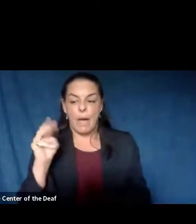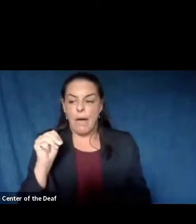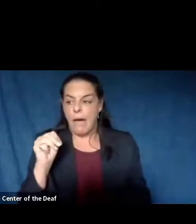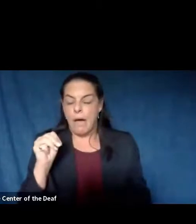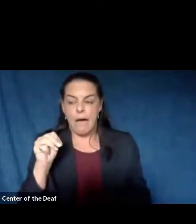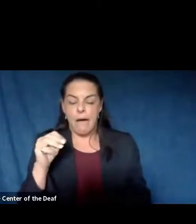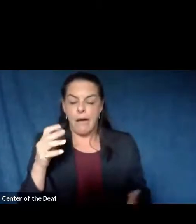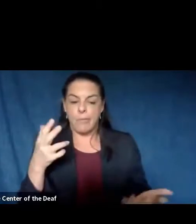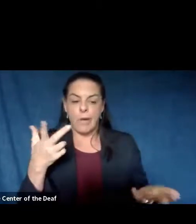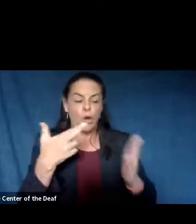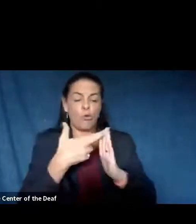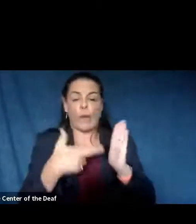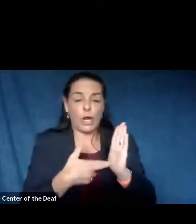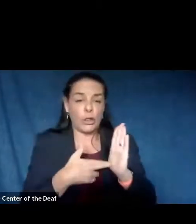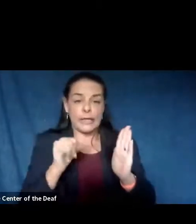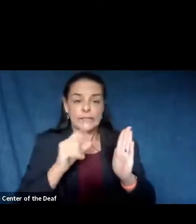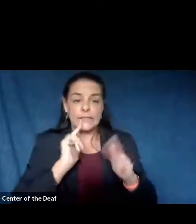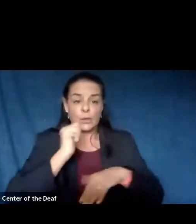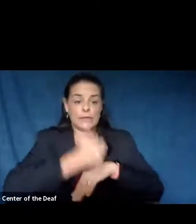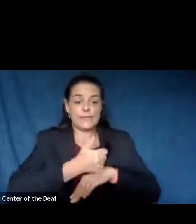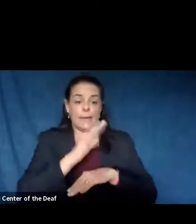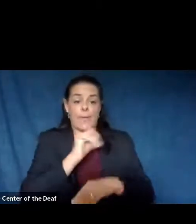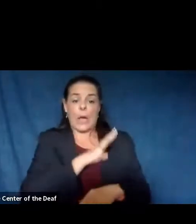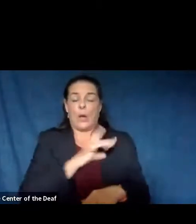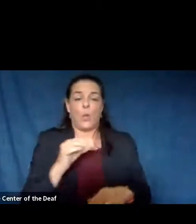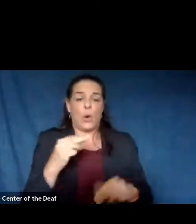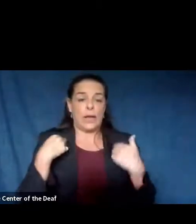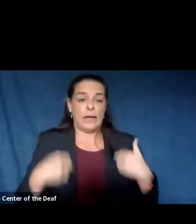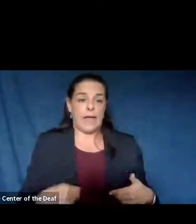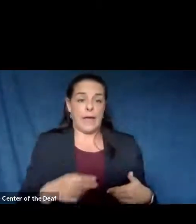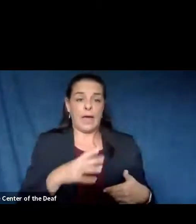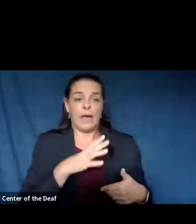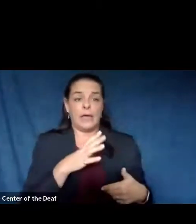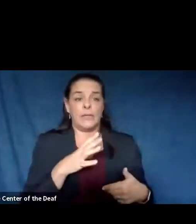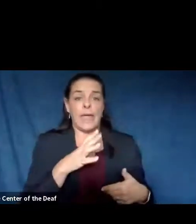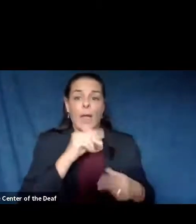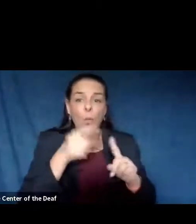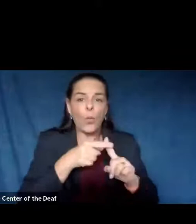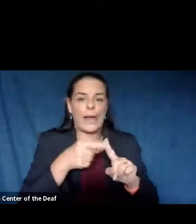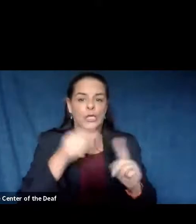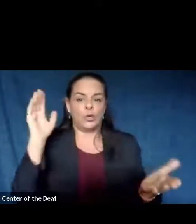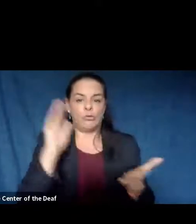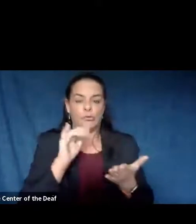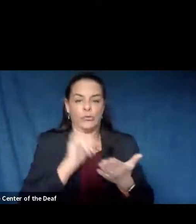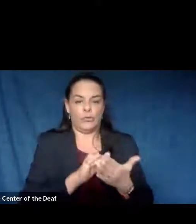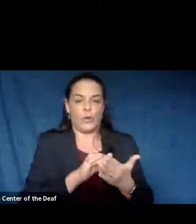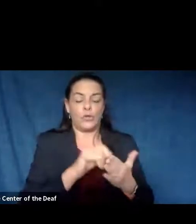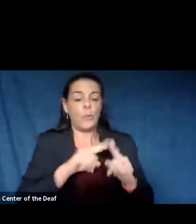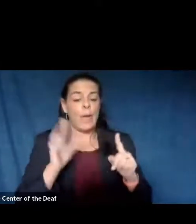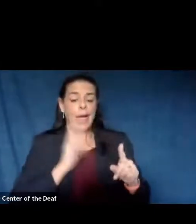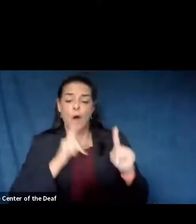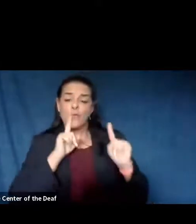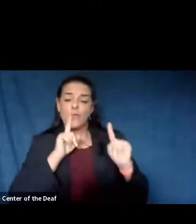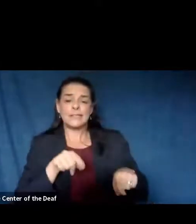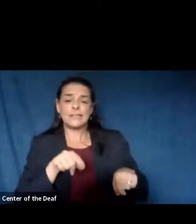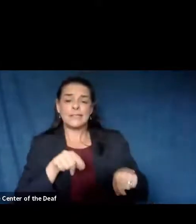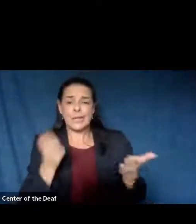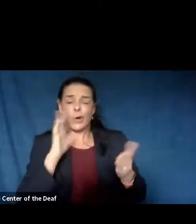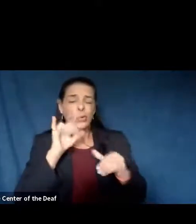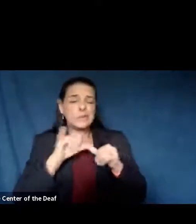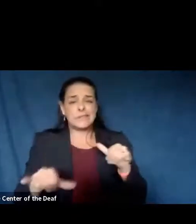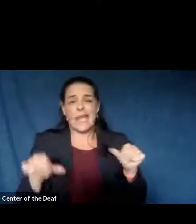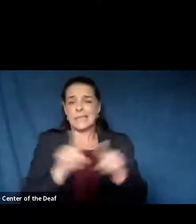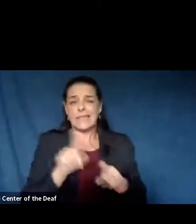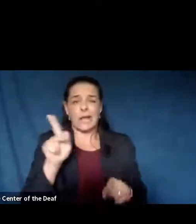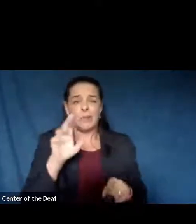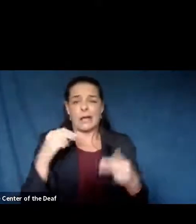regulations that have been set forth by the Board of Health and when to roll those back. But our response here will stay the same for Knox County Health Department.